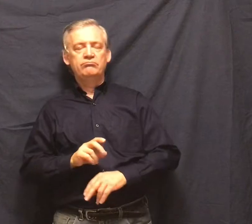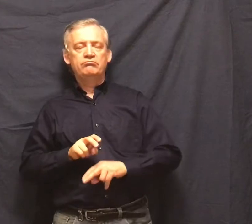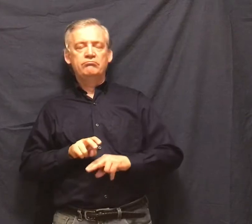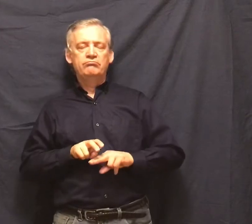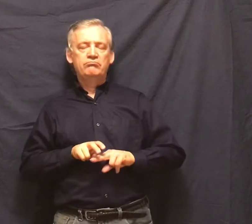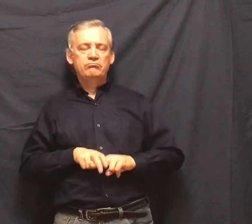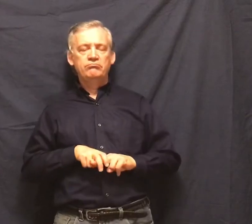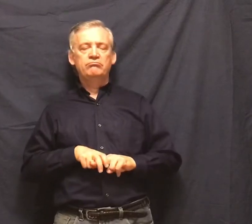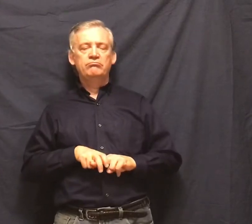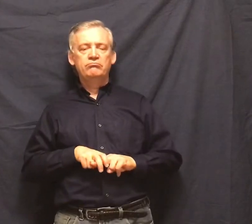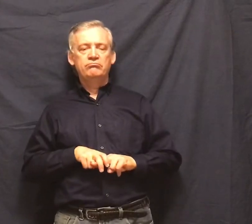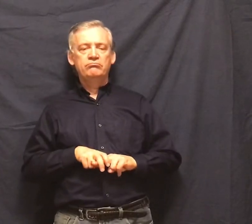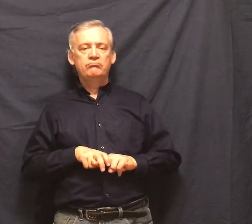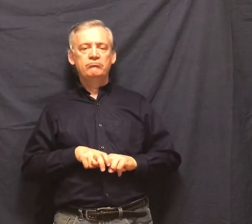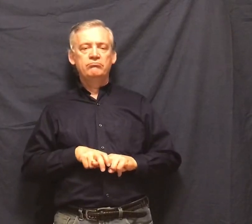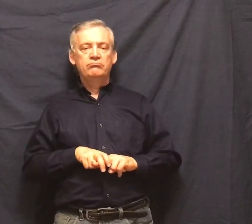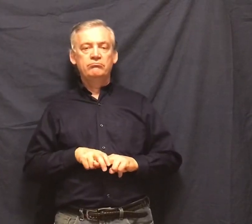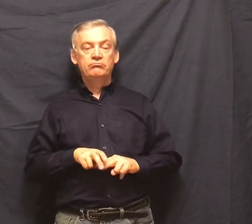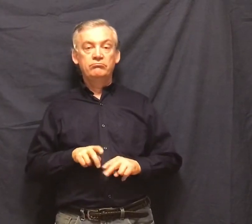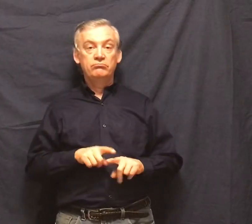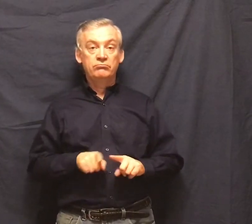But a change came over old Candy.